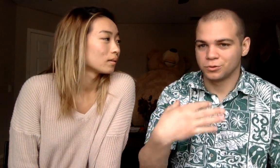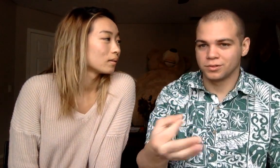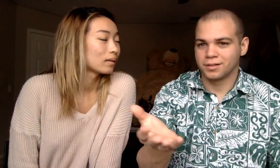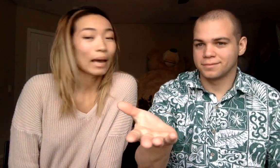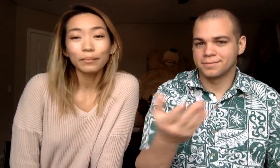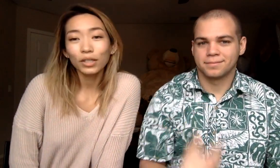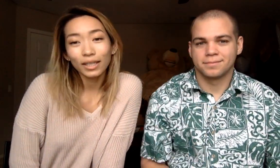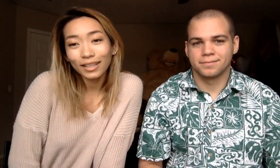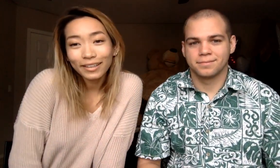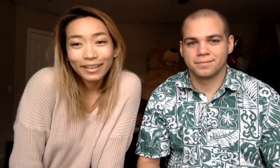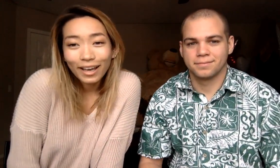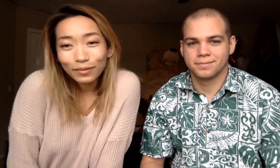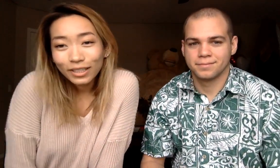I'm looking.